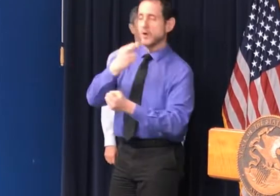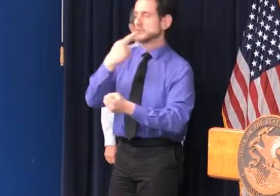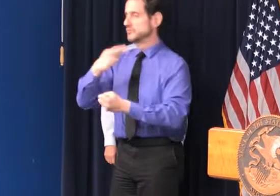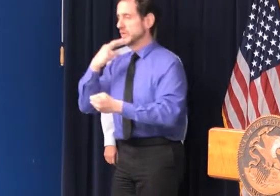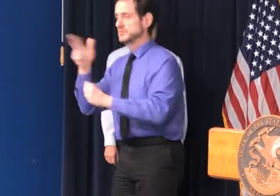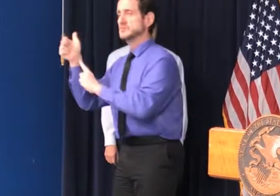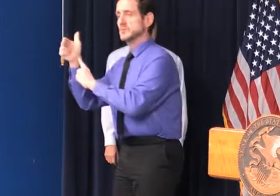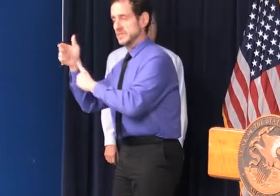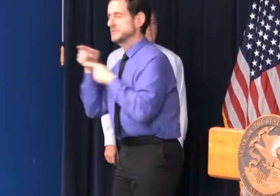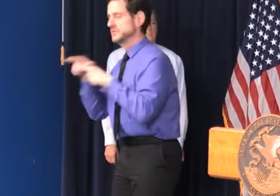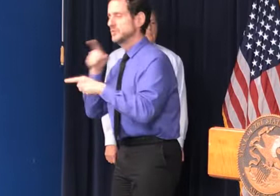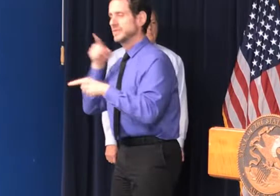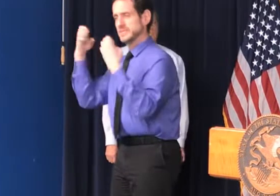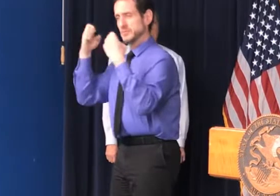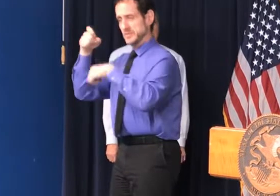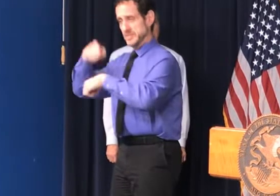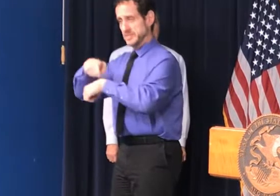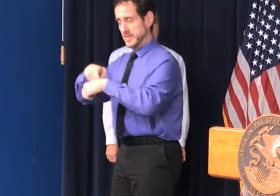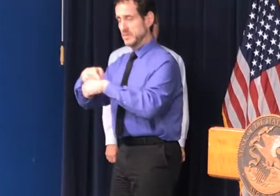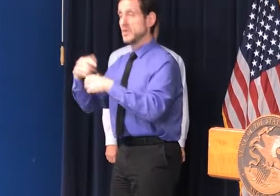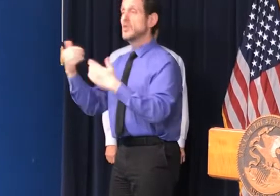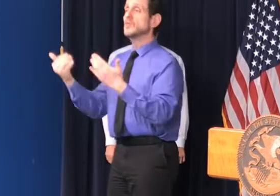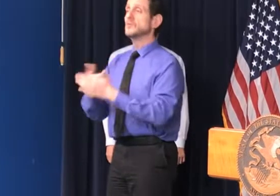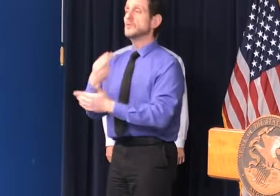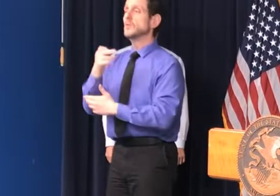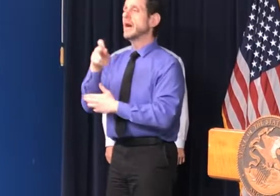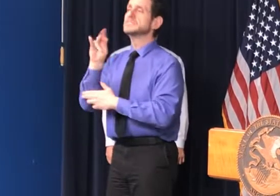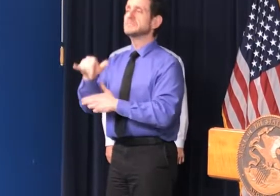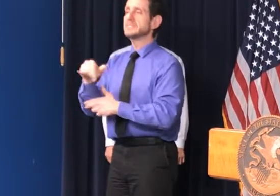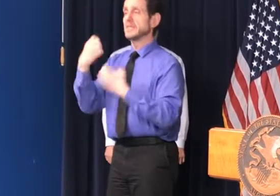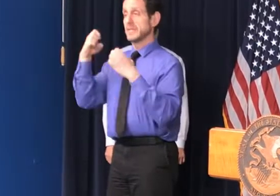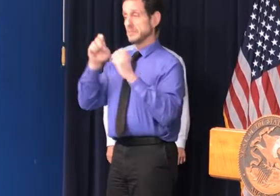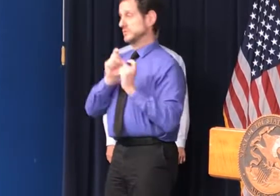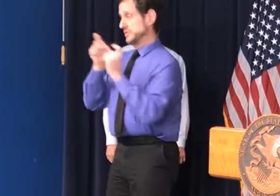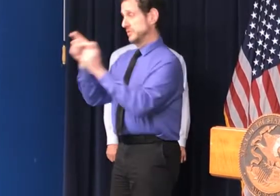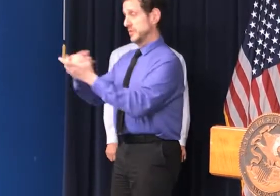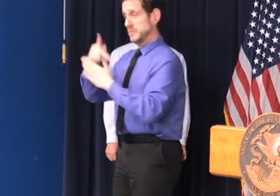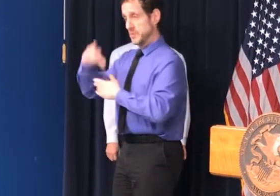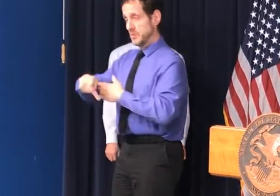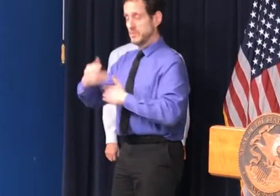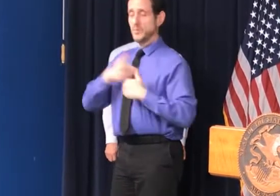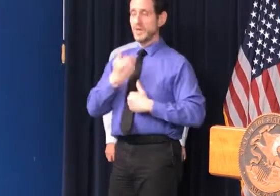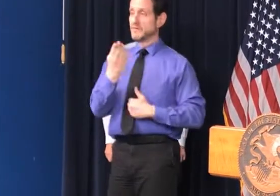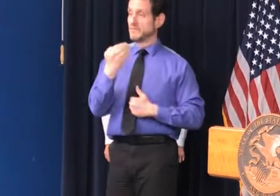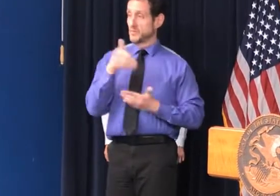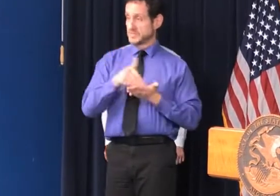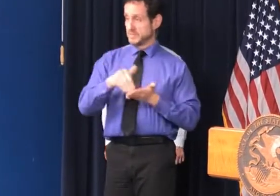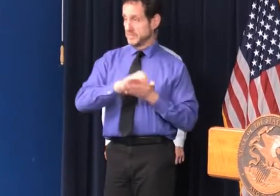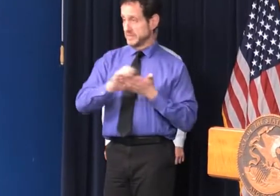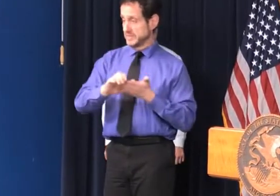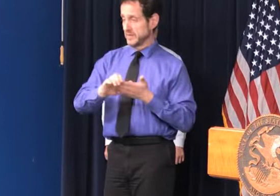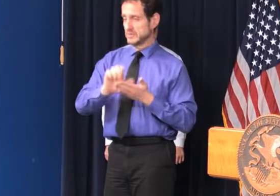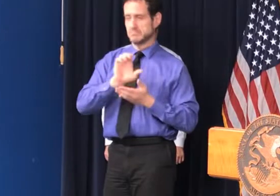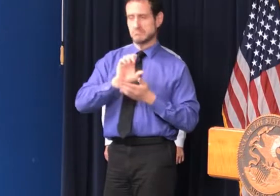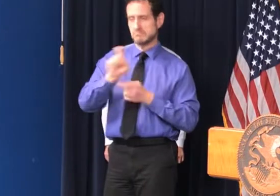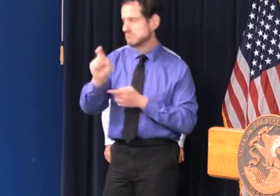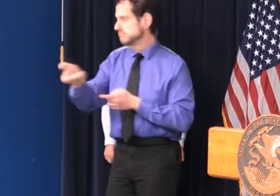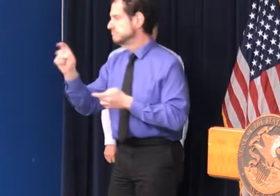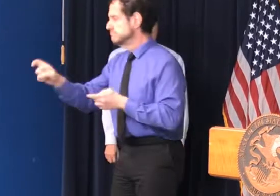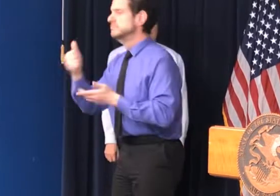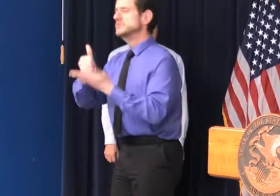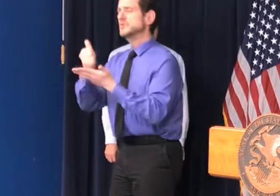crisis. Our new hospitality emergency grant program will offer $14 million to help hotels, bars, and